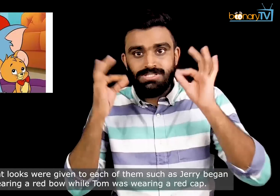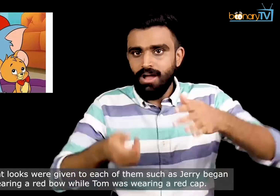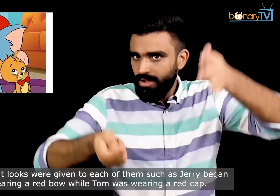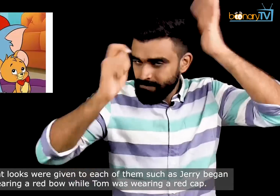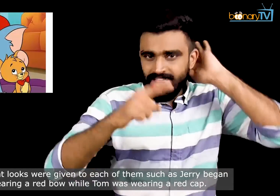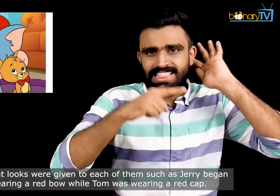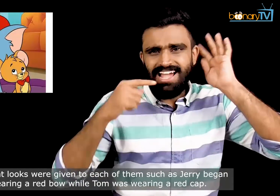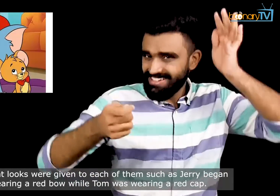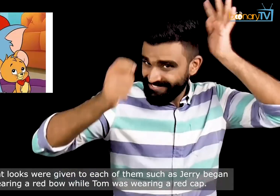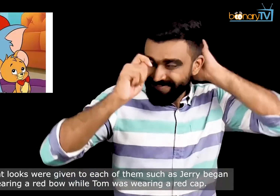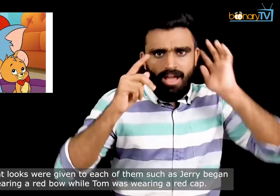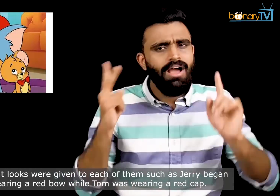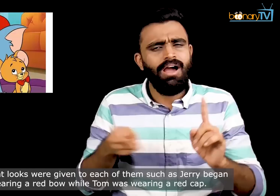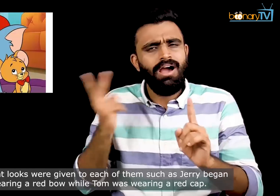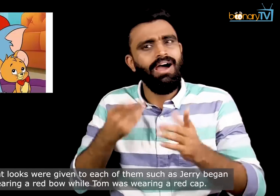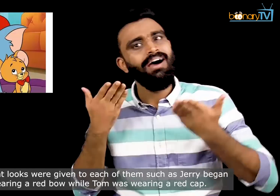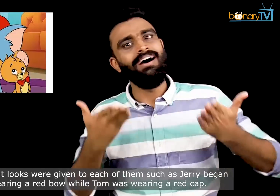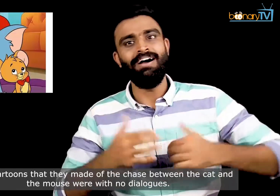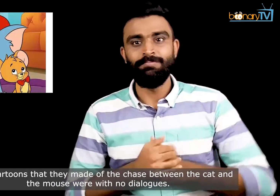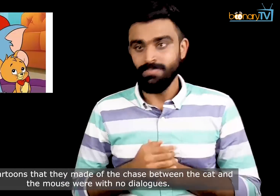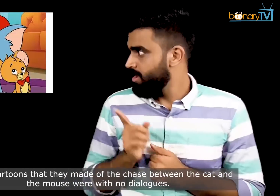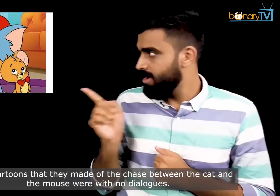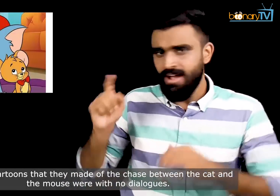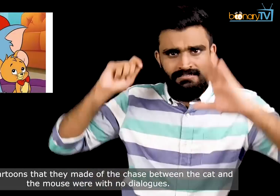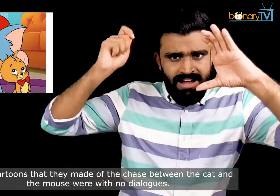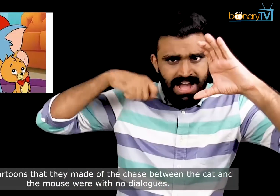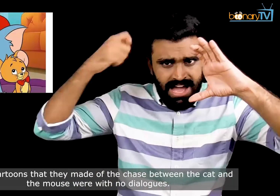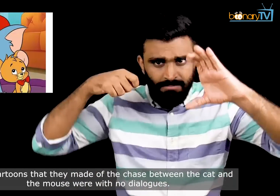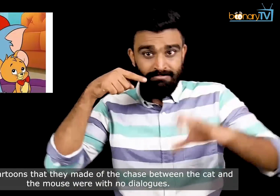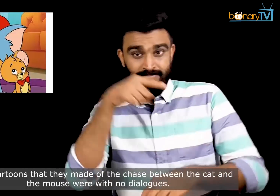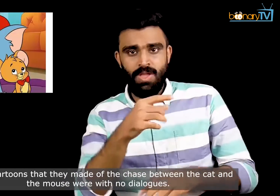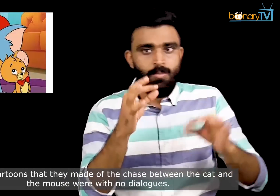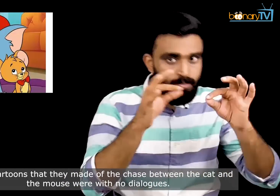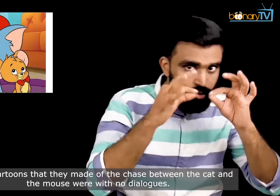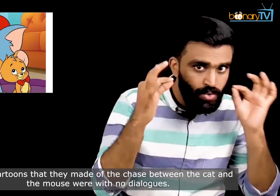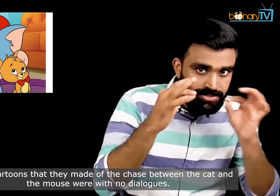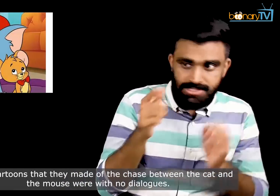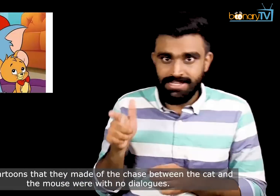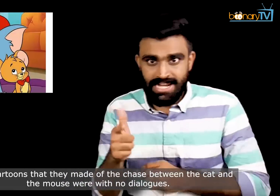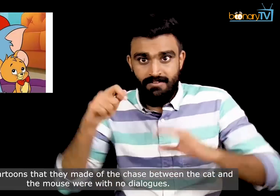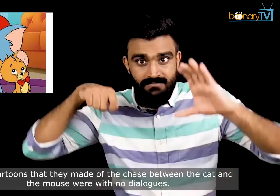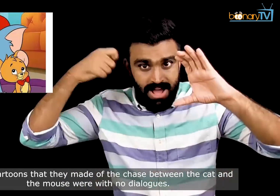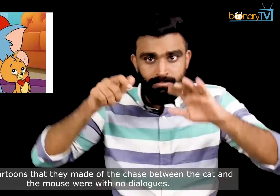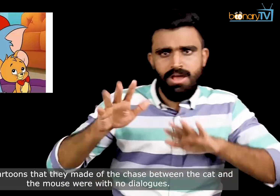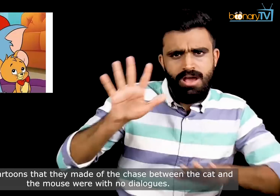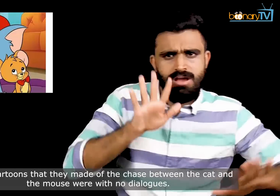was wearing a red cap. All the cartoons that they made of the chase between the cat and the mouse